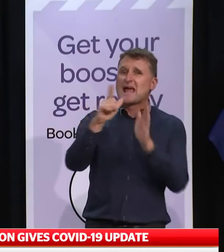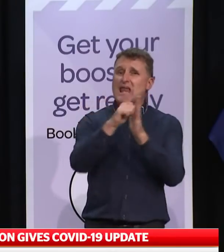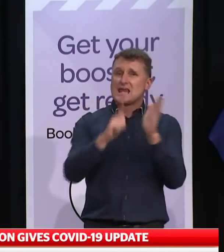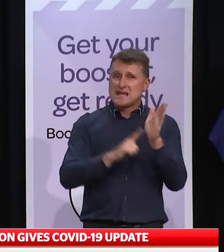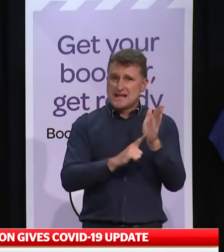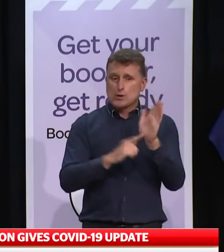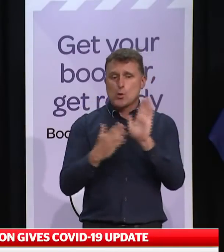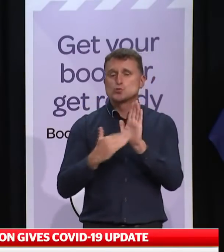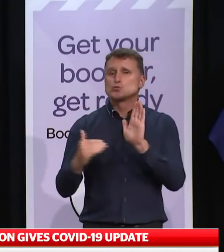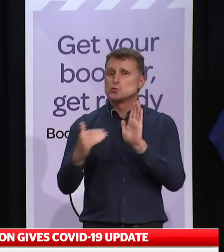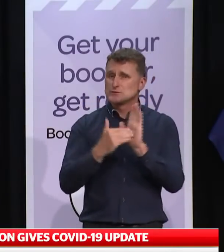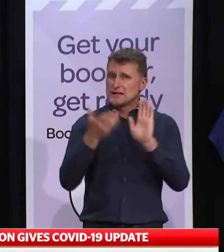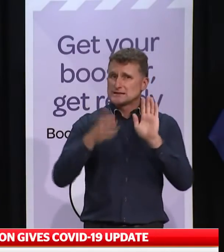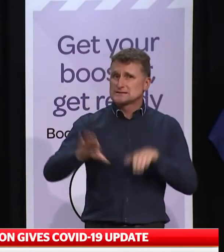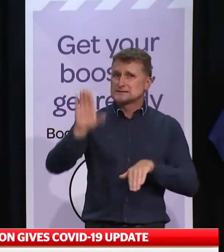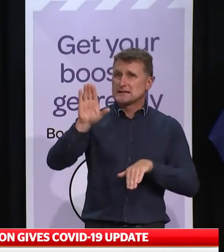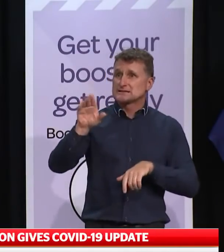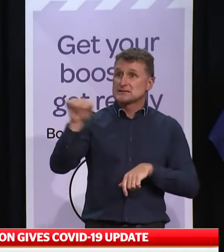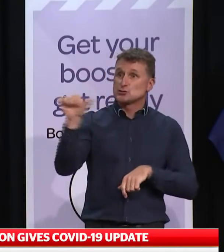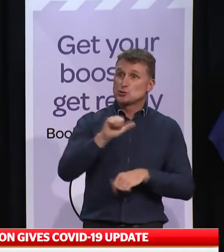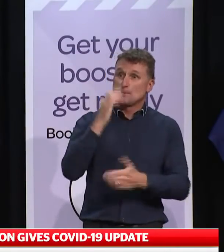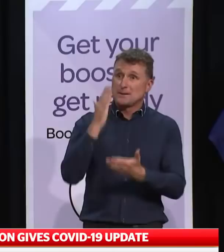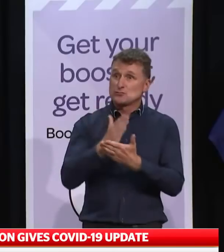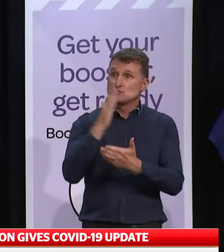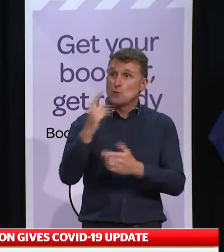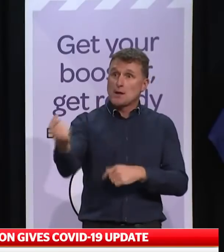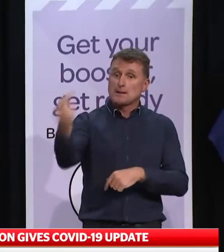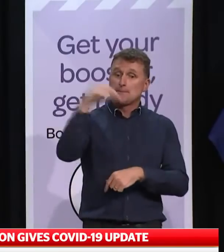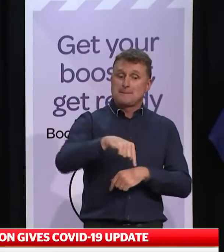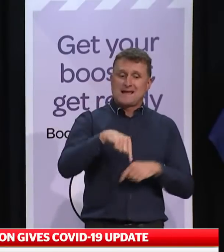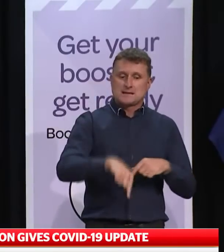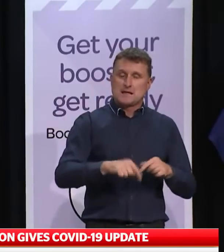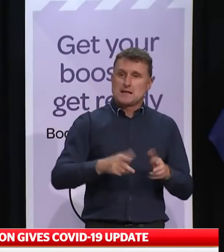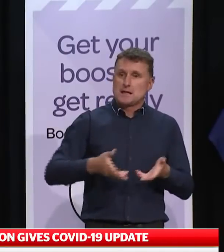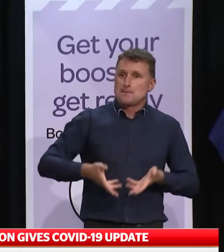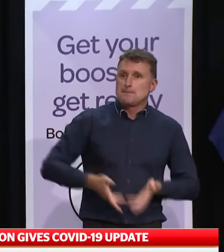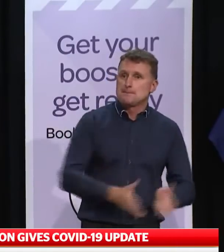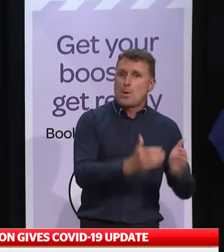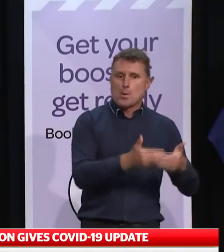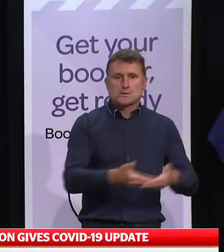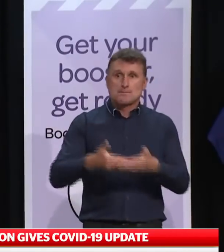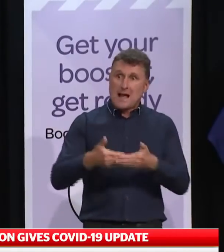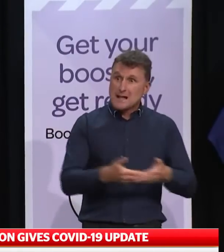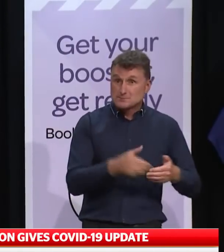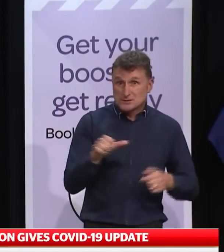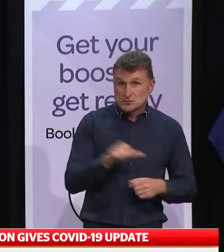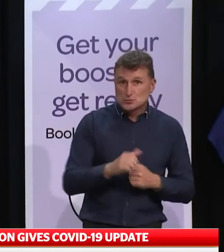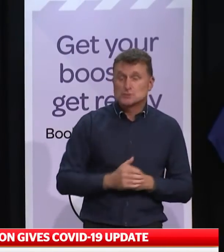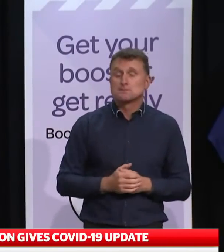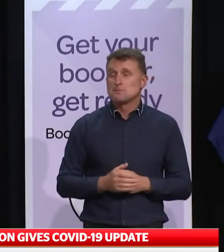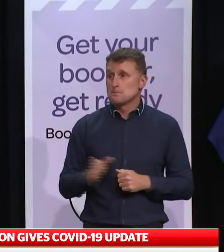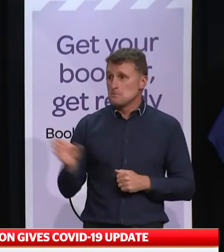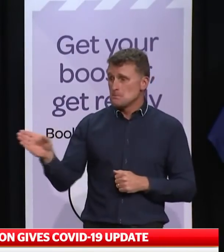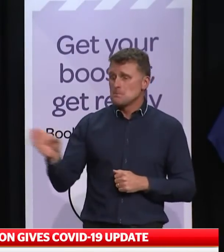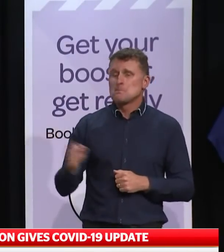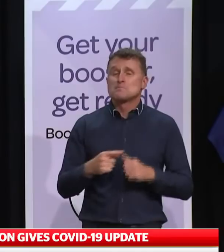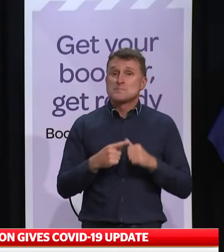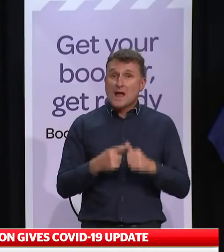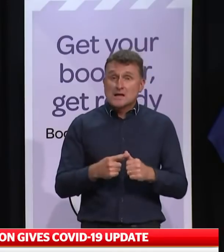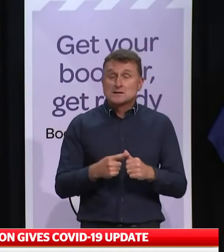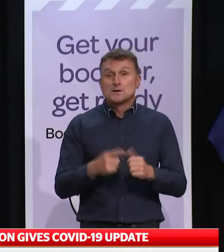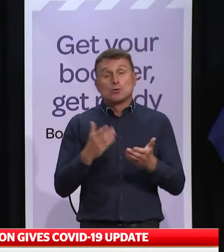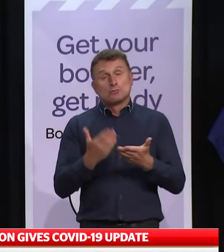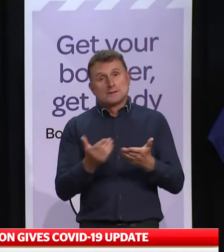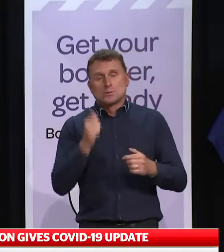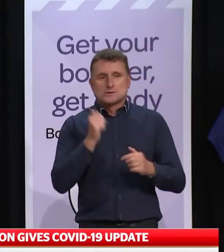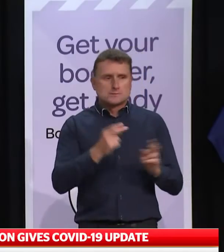Kiwi citizen to give birth to a child in this country? Well, it's a similar situation for everybody with MIQ.